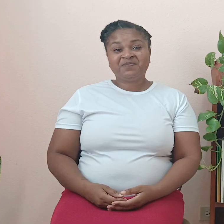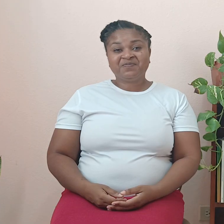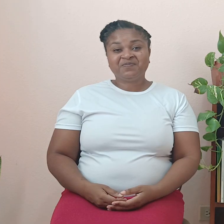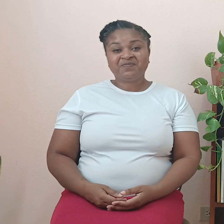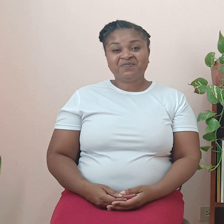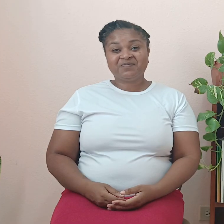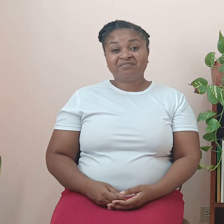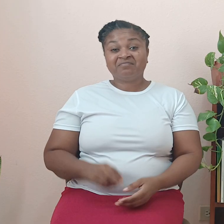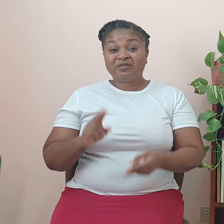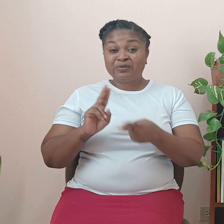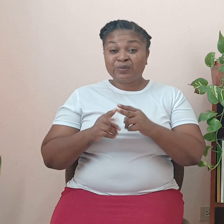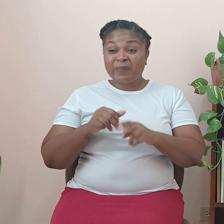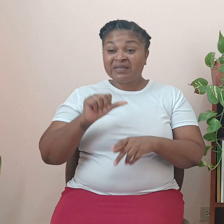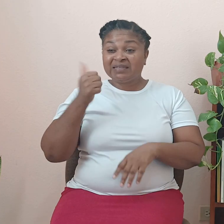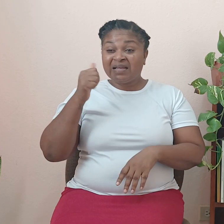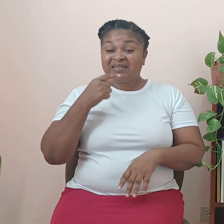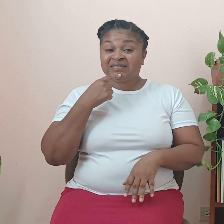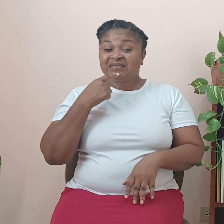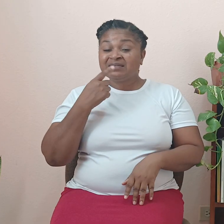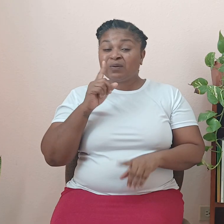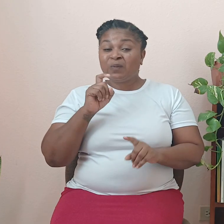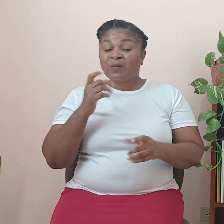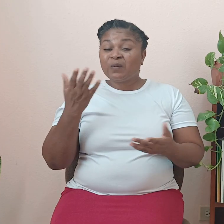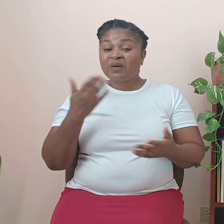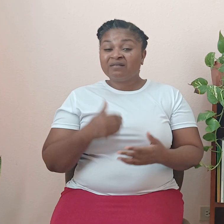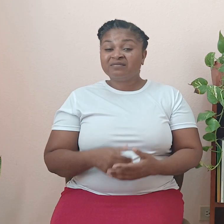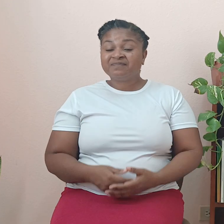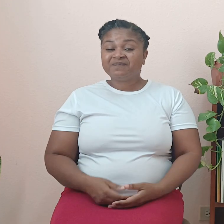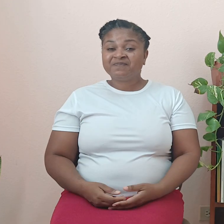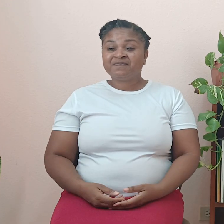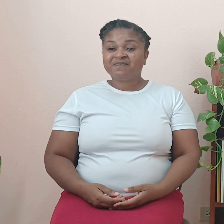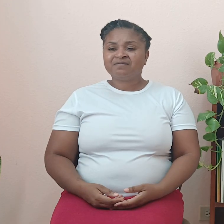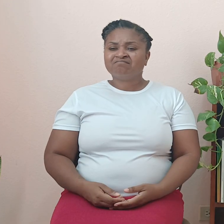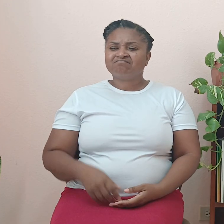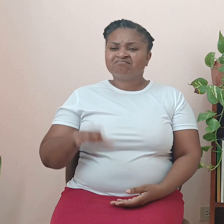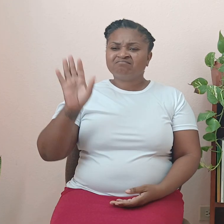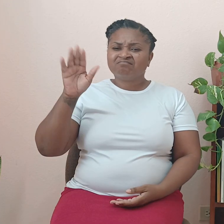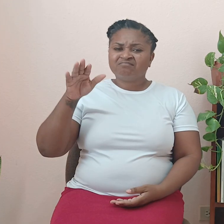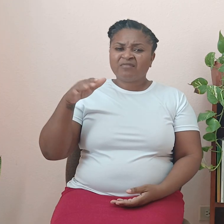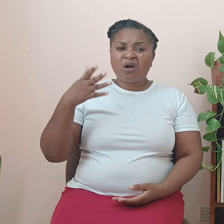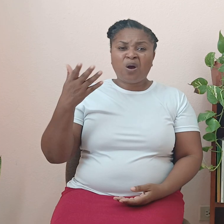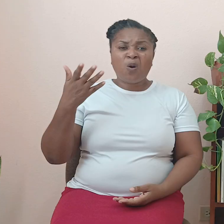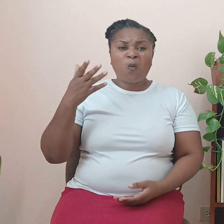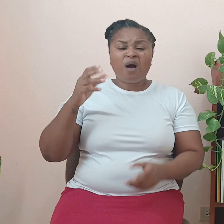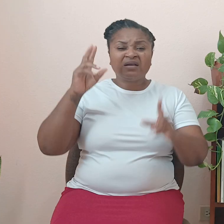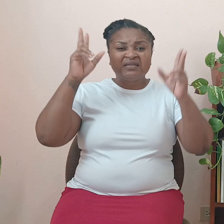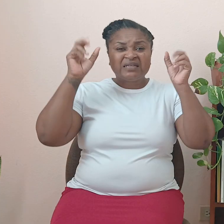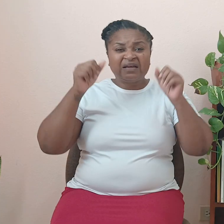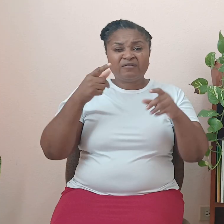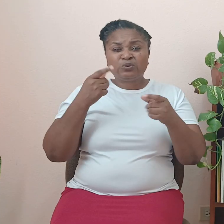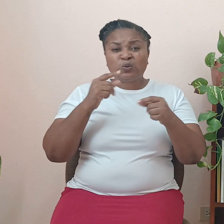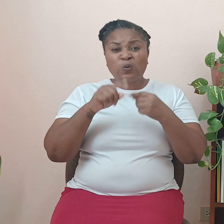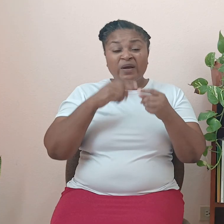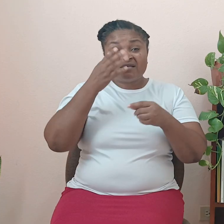Question 10. What did Satan do when God pointed out that Job was a righteous